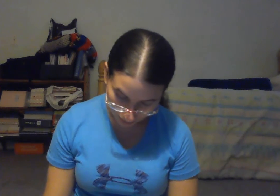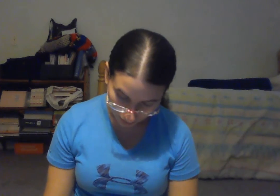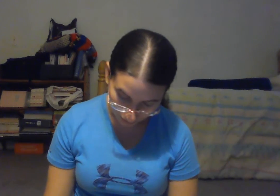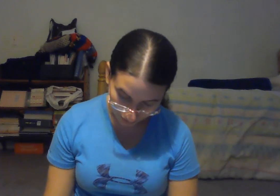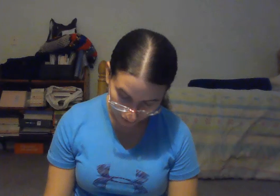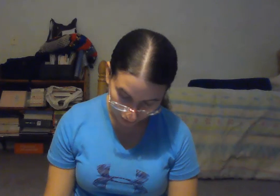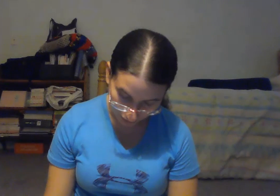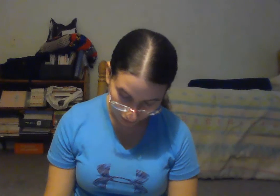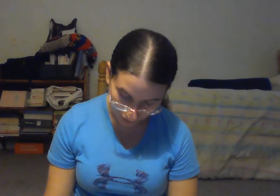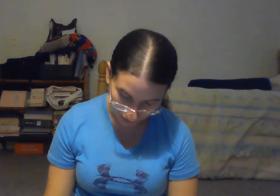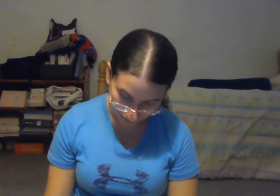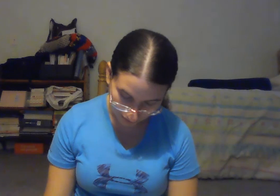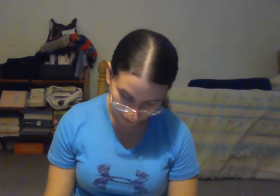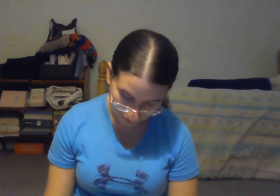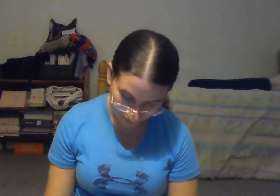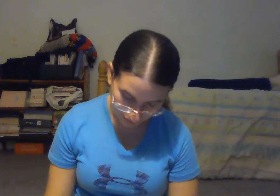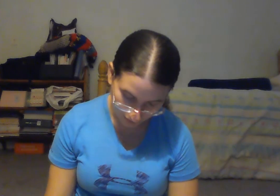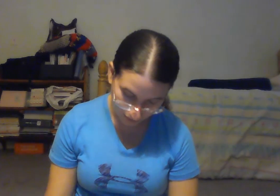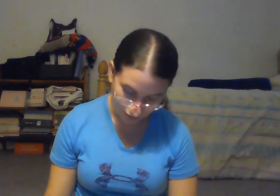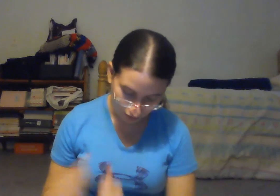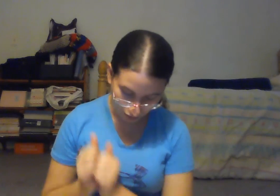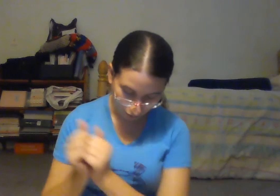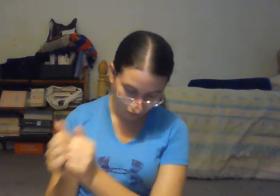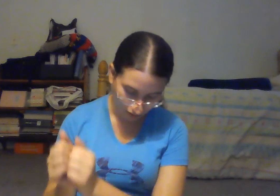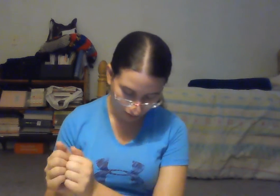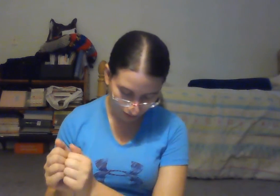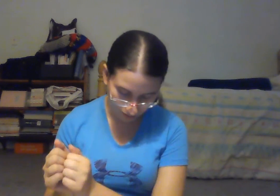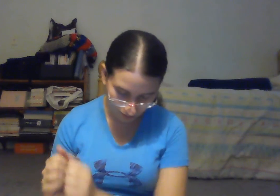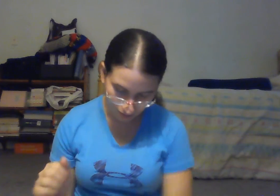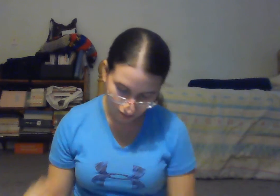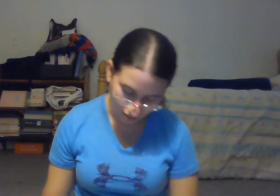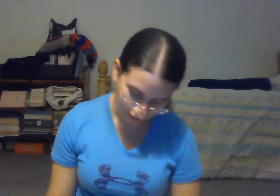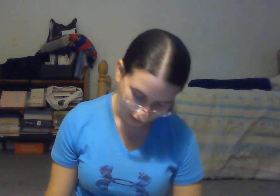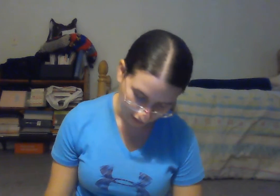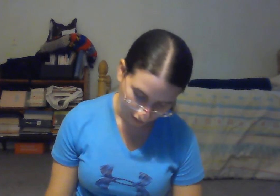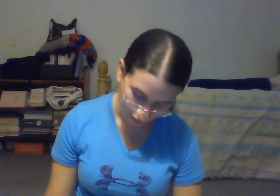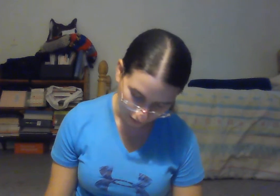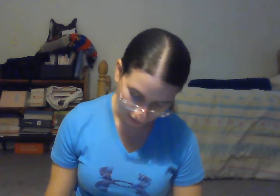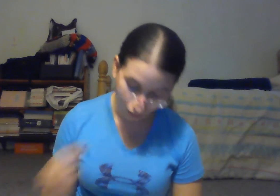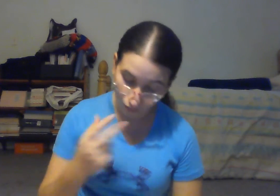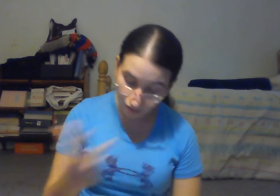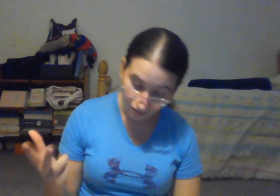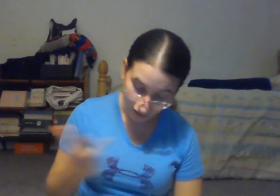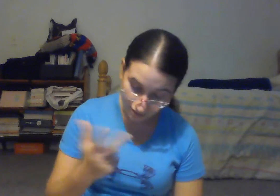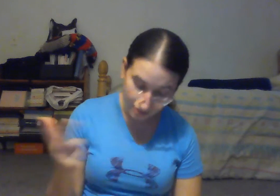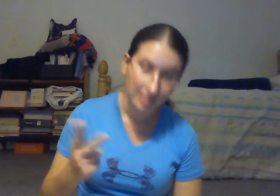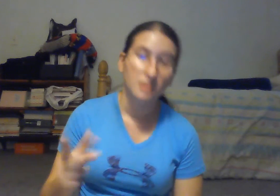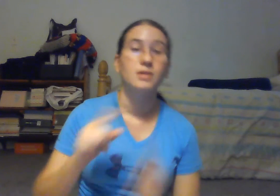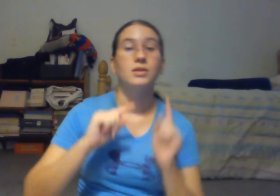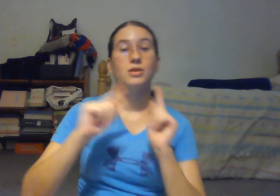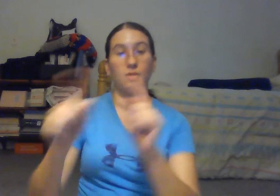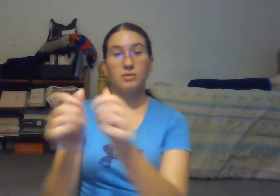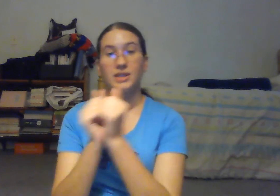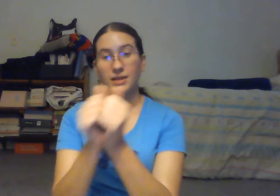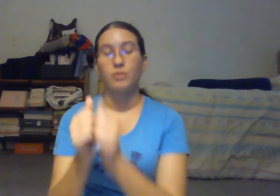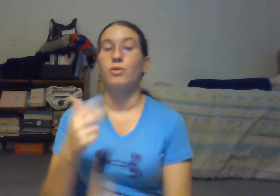3 of us will go together. Let's go with, no, that doesn't look right. 3 of us go together, or the